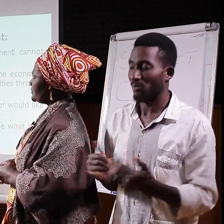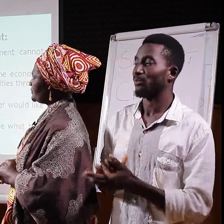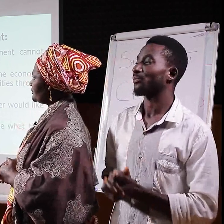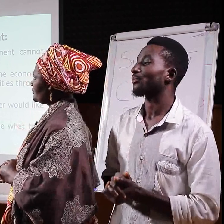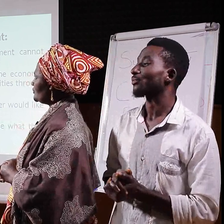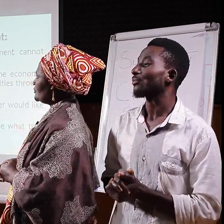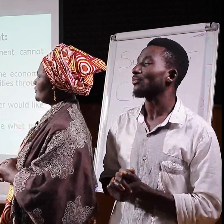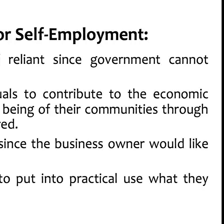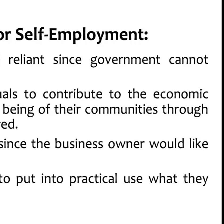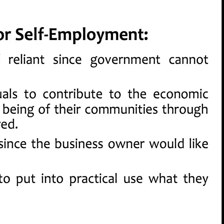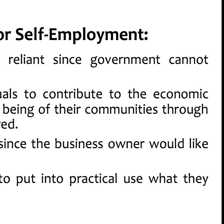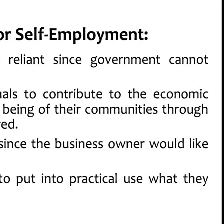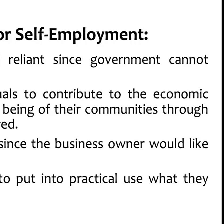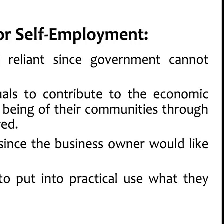self-employment.